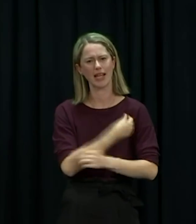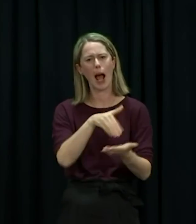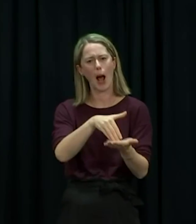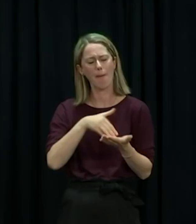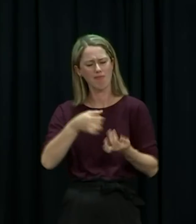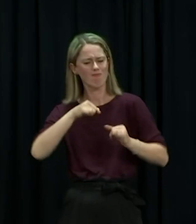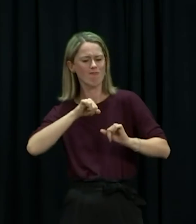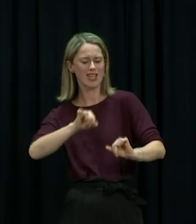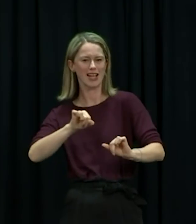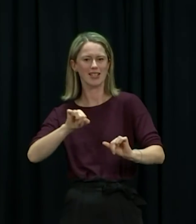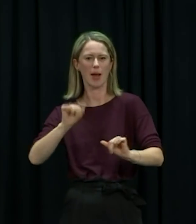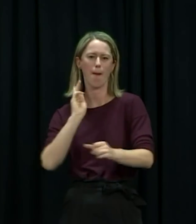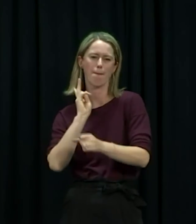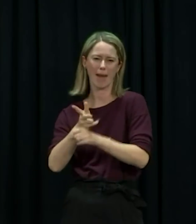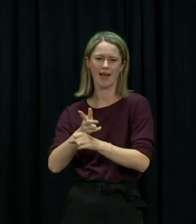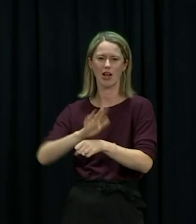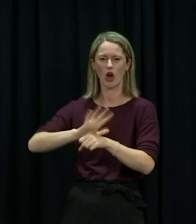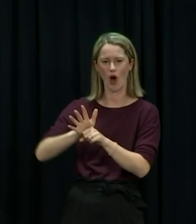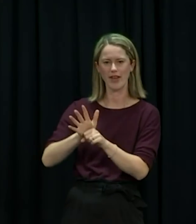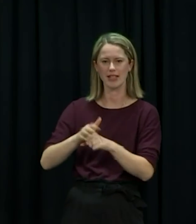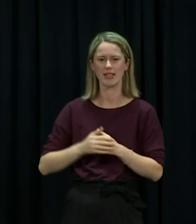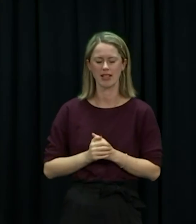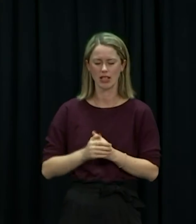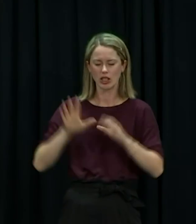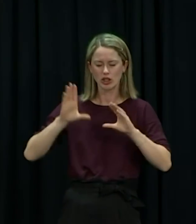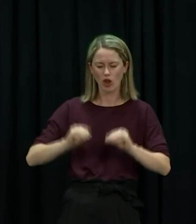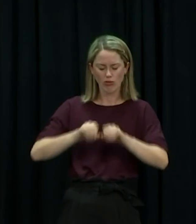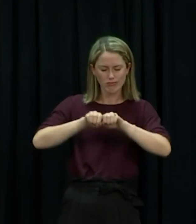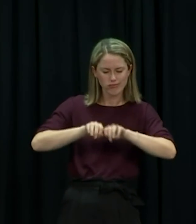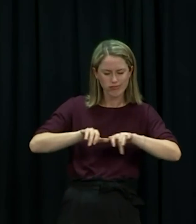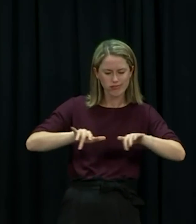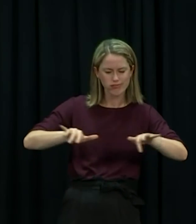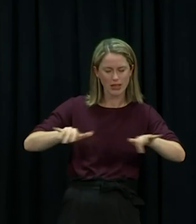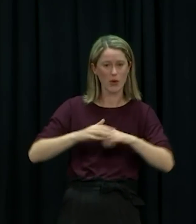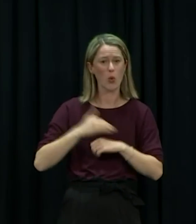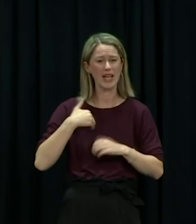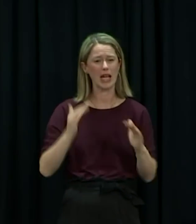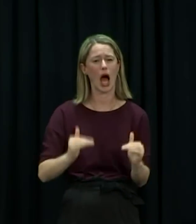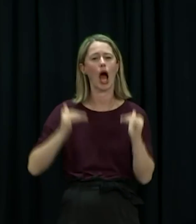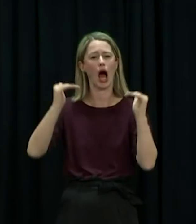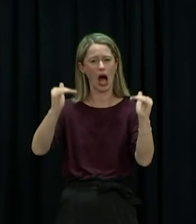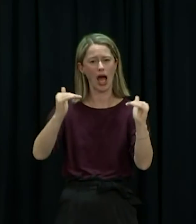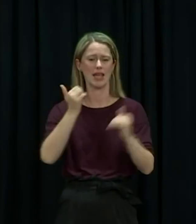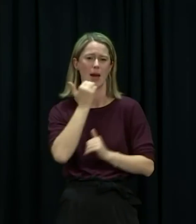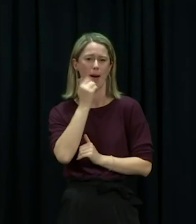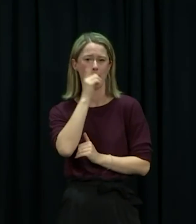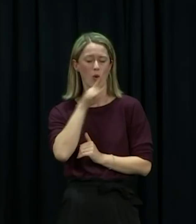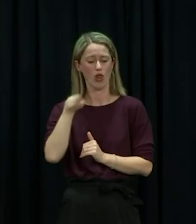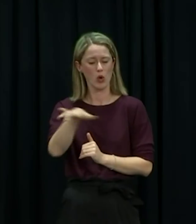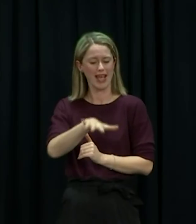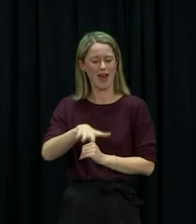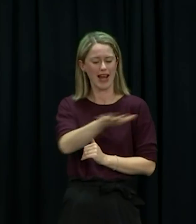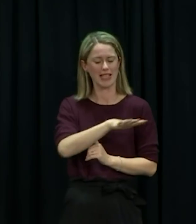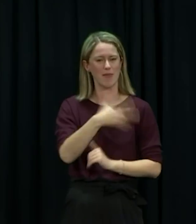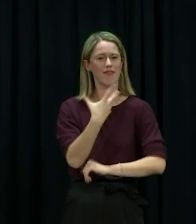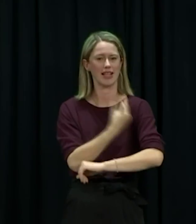strongest and our most effective tool to protect against infection and disease, and we need as many people as possible to be vaccinated